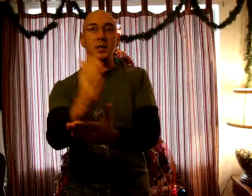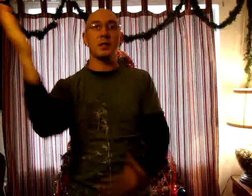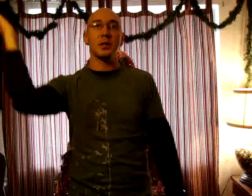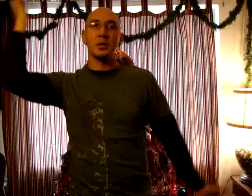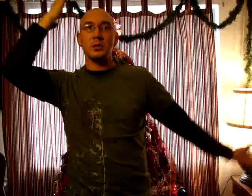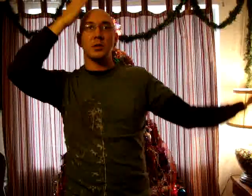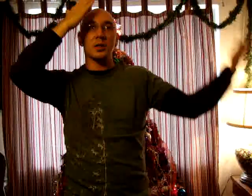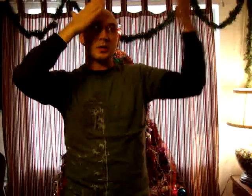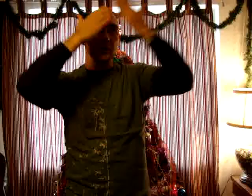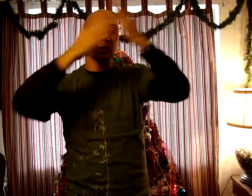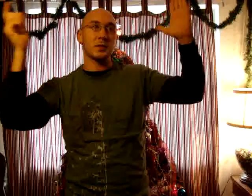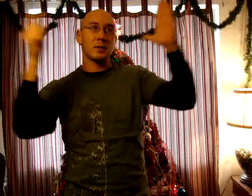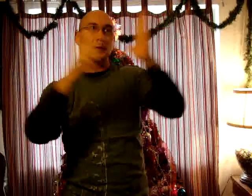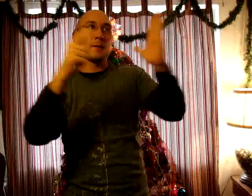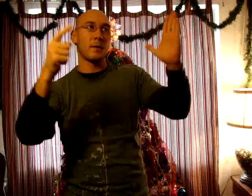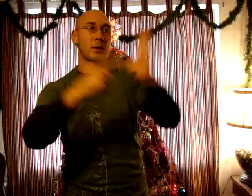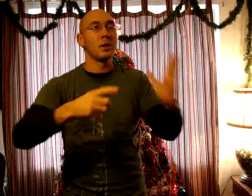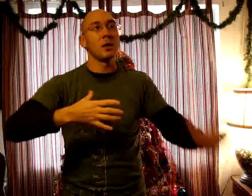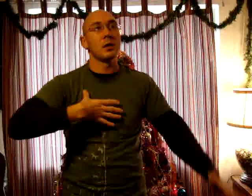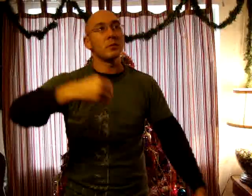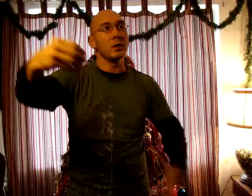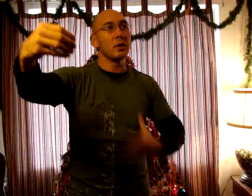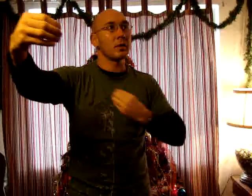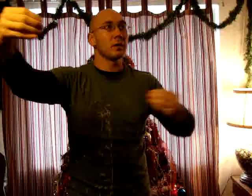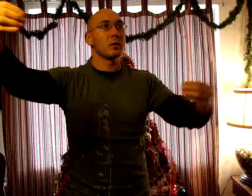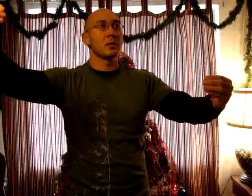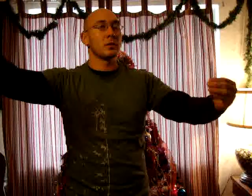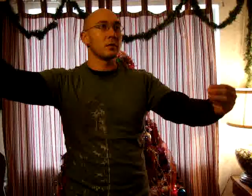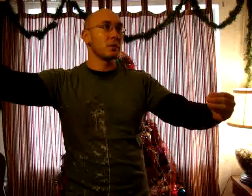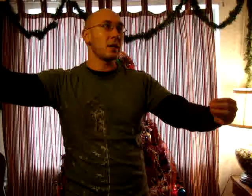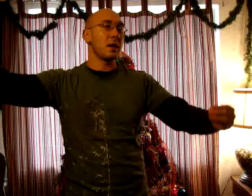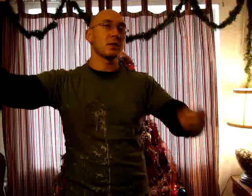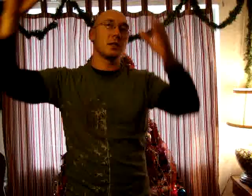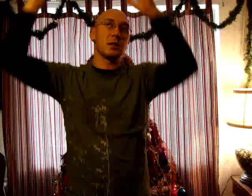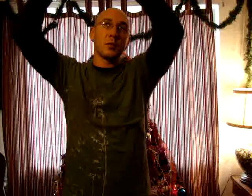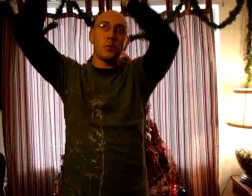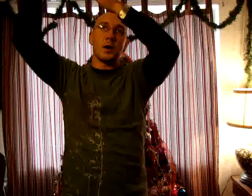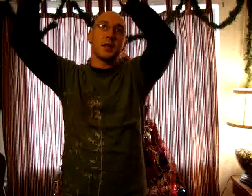piercing the darkness with dazzling white.